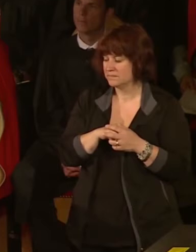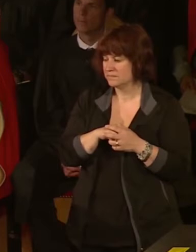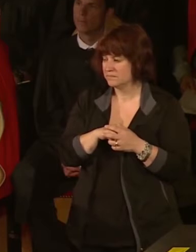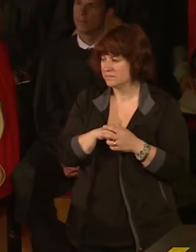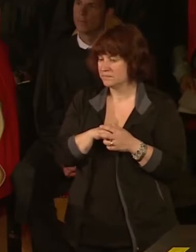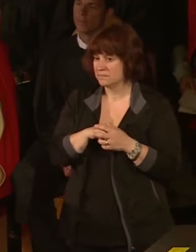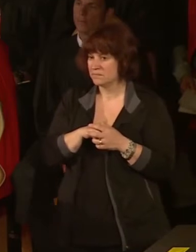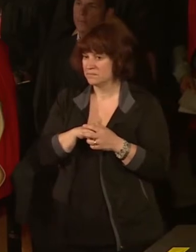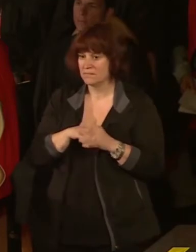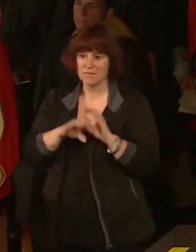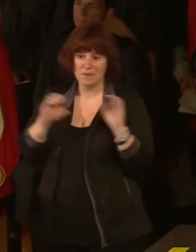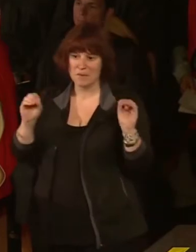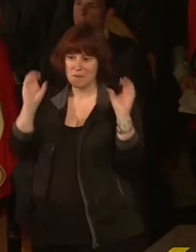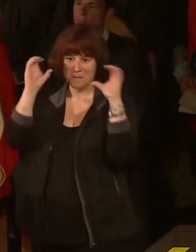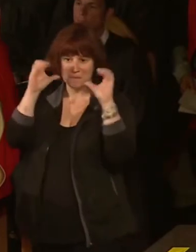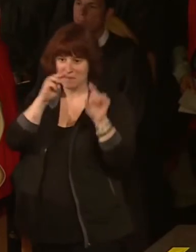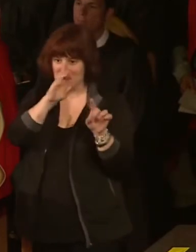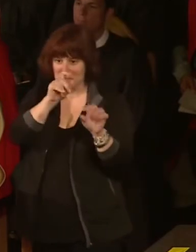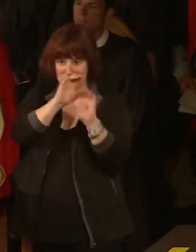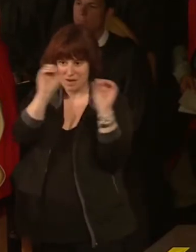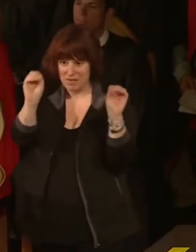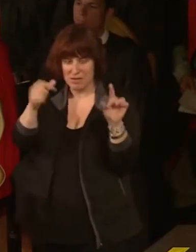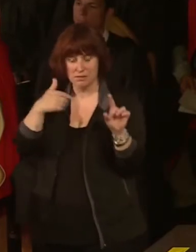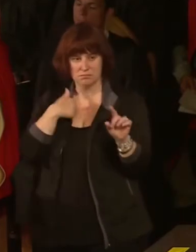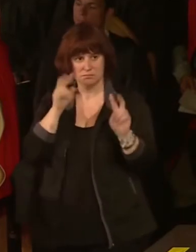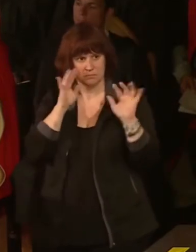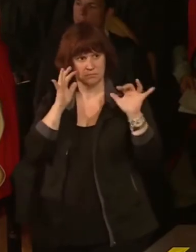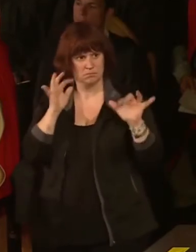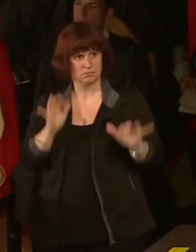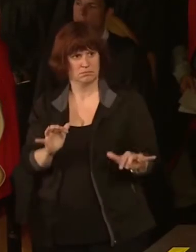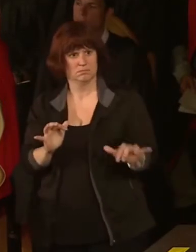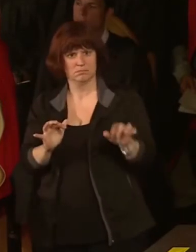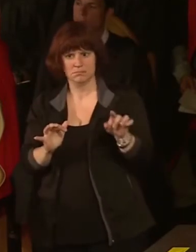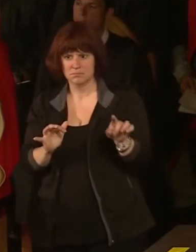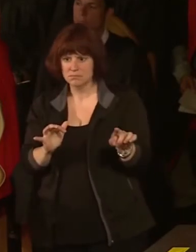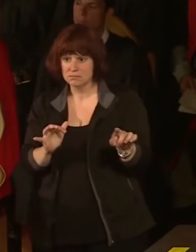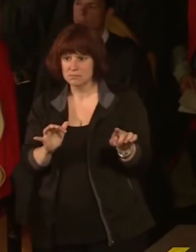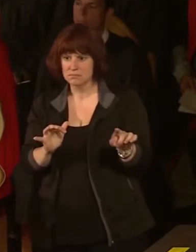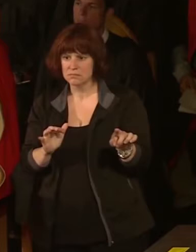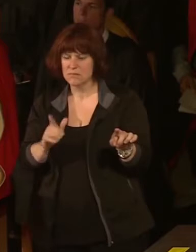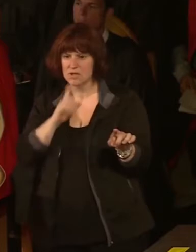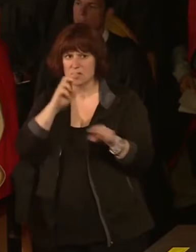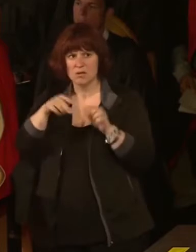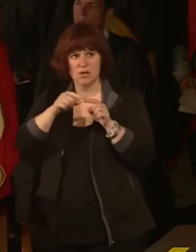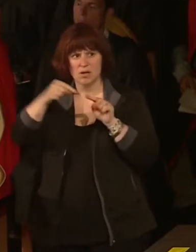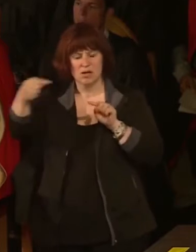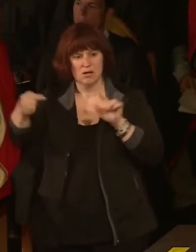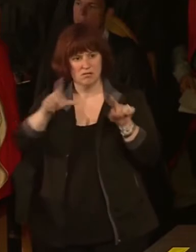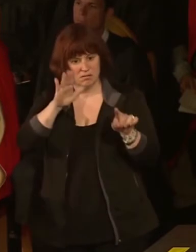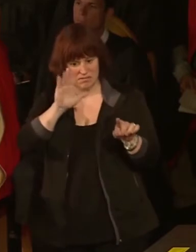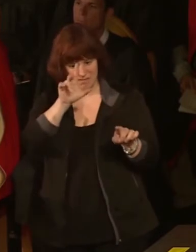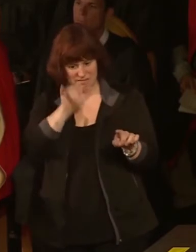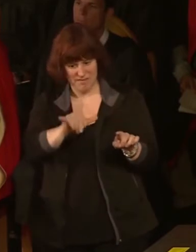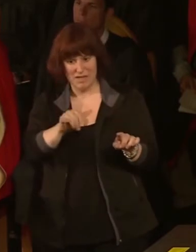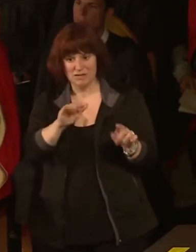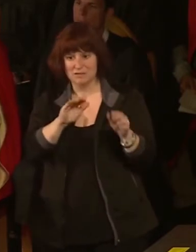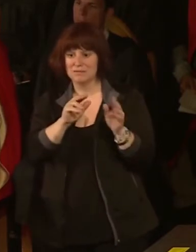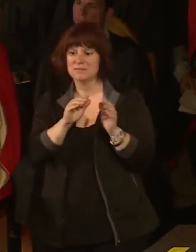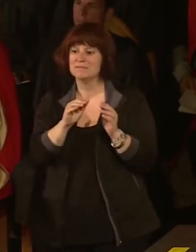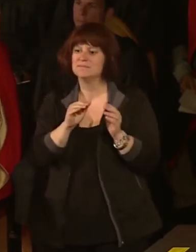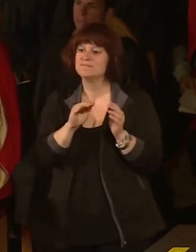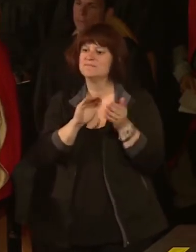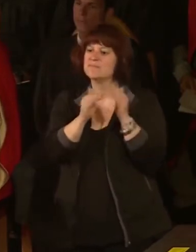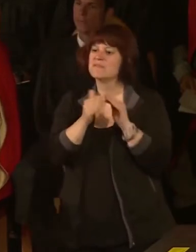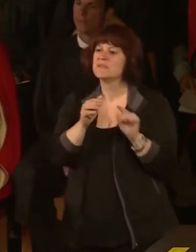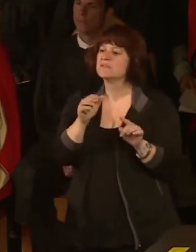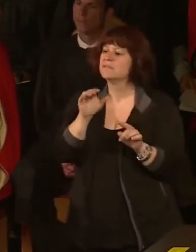No Google Maps. Astonishing. A guy in Siberia, literally on the other side of the world, had just drawn a detailed map of the village of Sealy's Bay